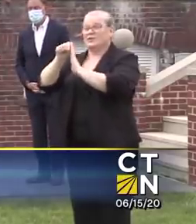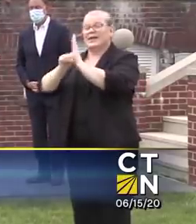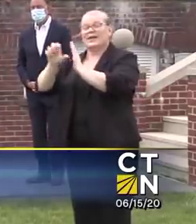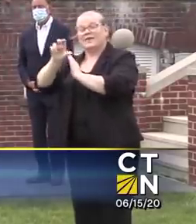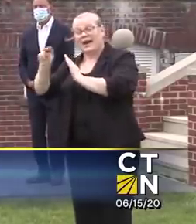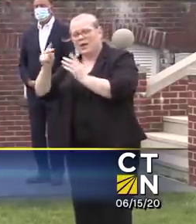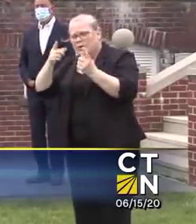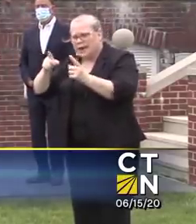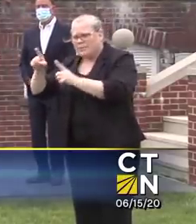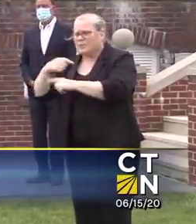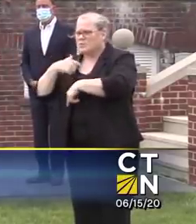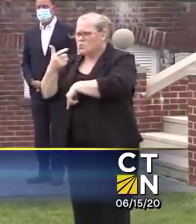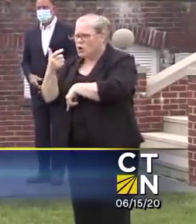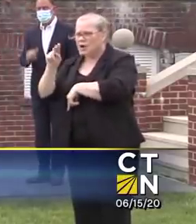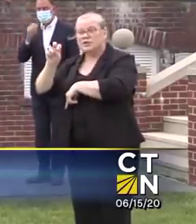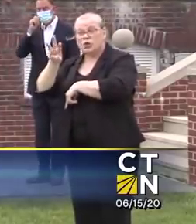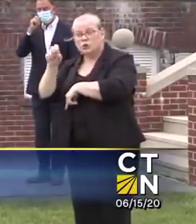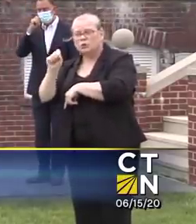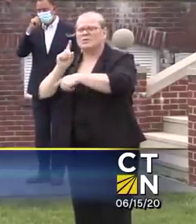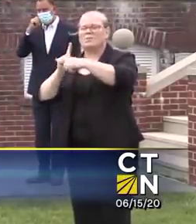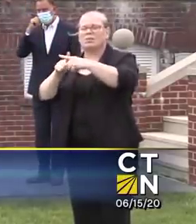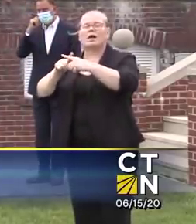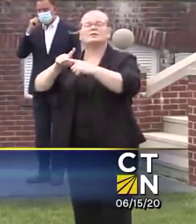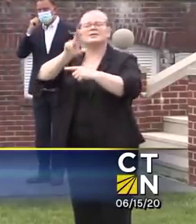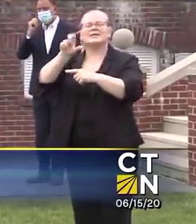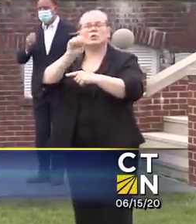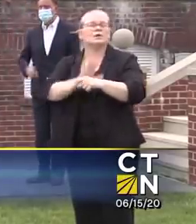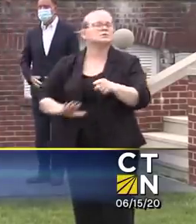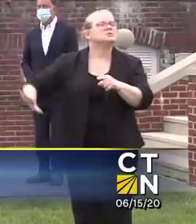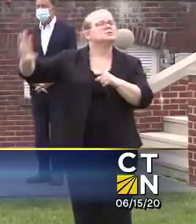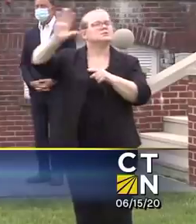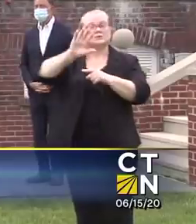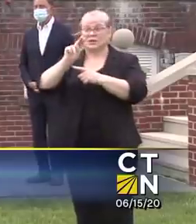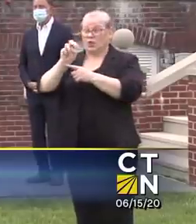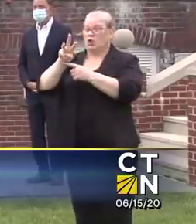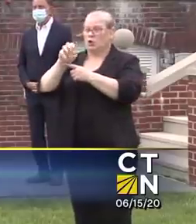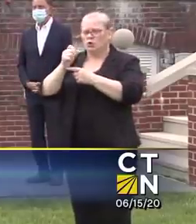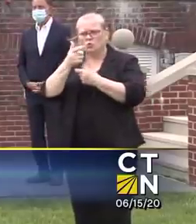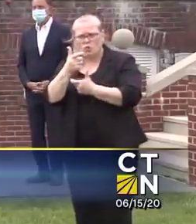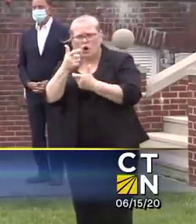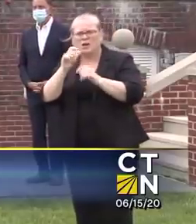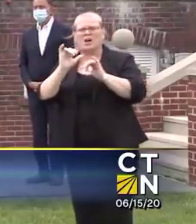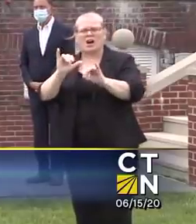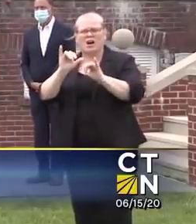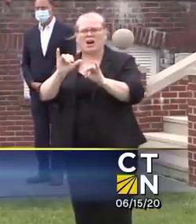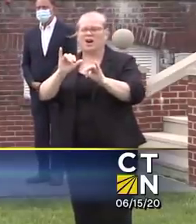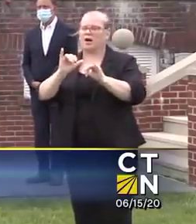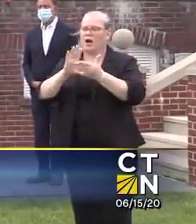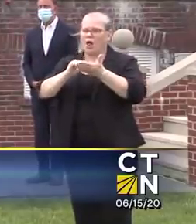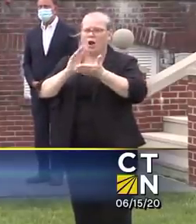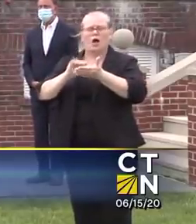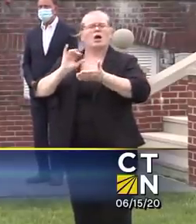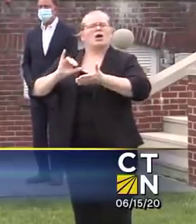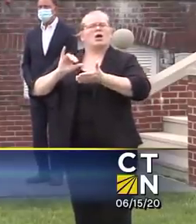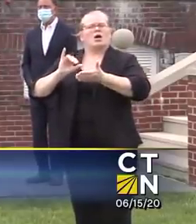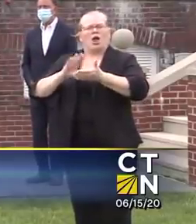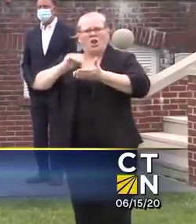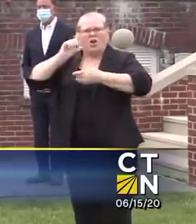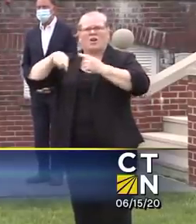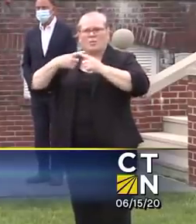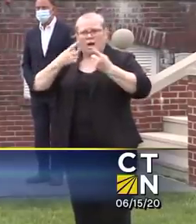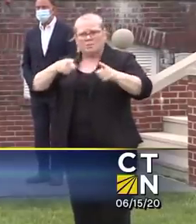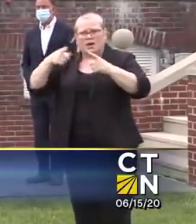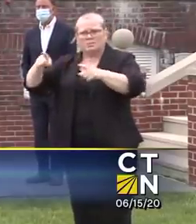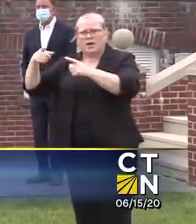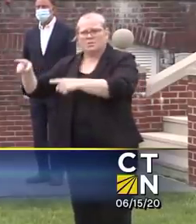nation, not only in the sadness that's happened with the incidents that have brought us here in this day, but really in the sense of brotherhood that's happened throughout this country and in the